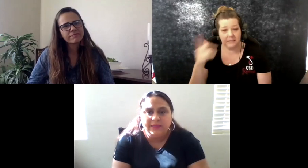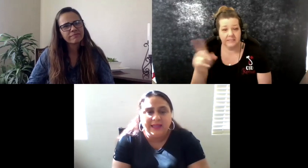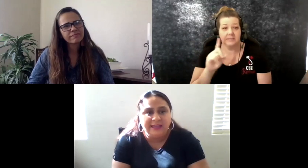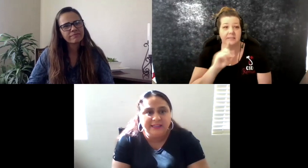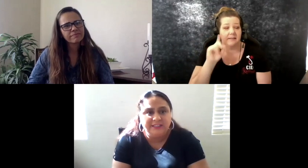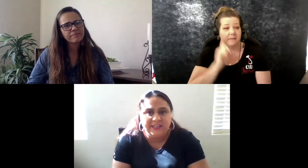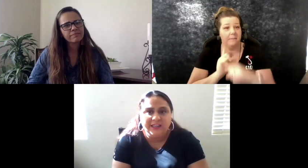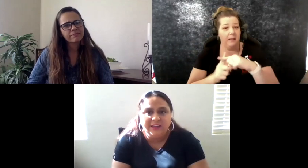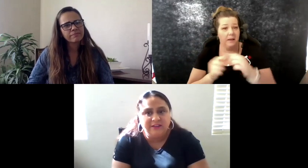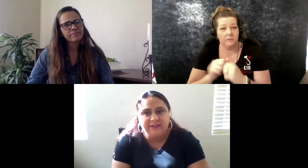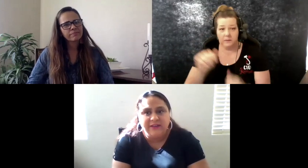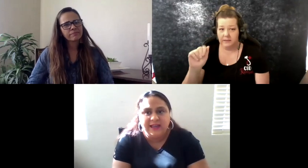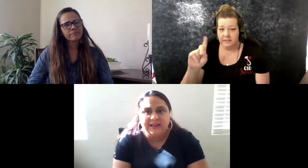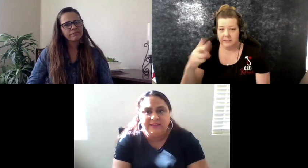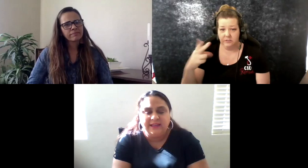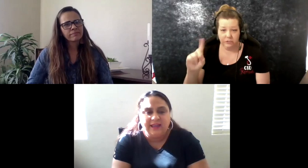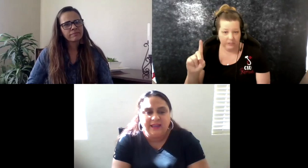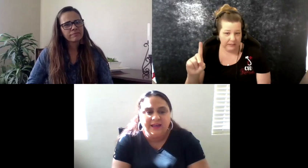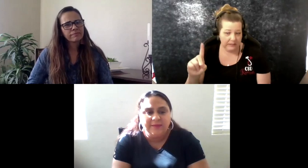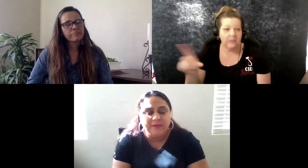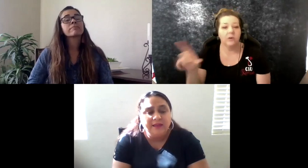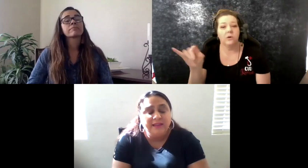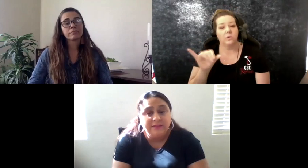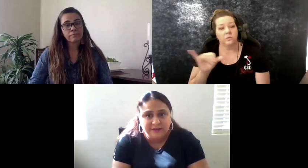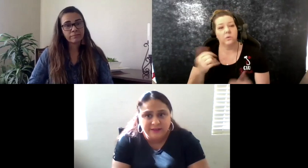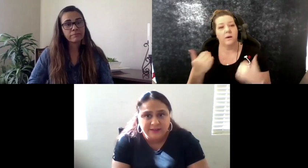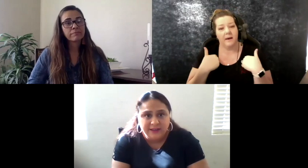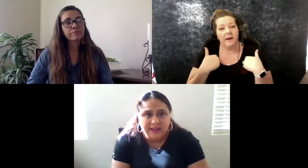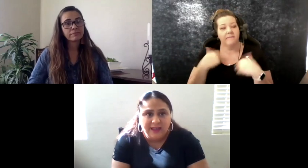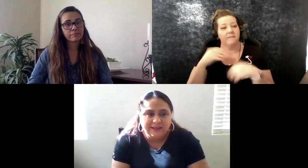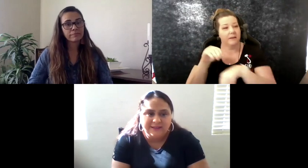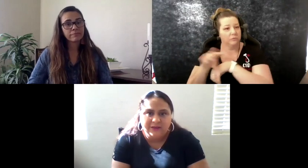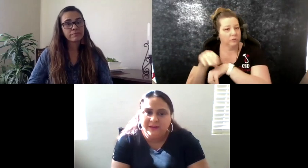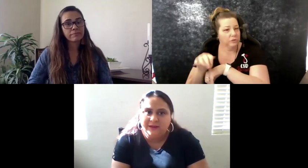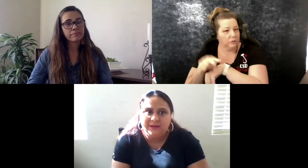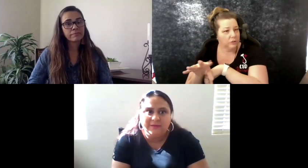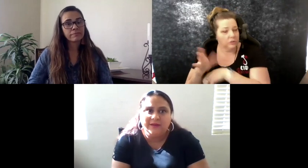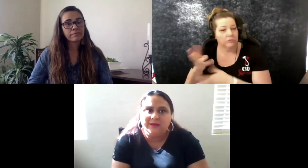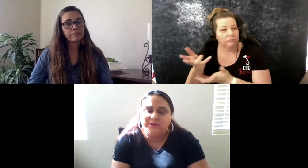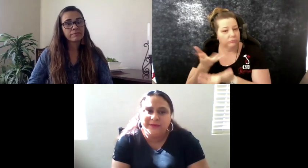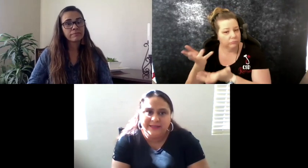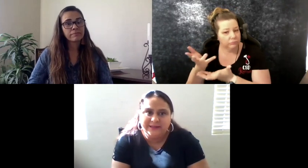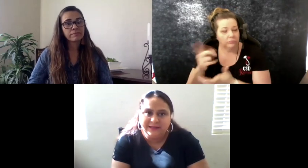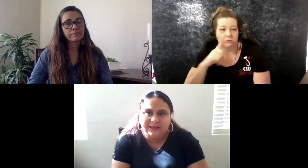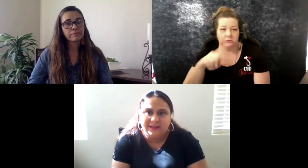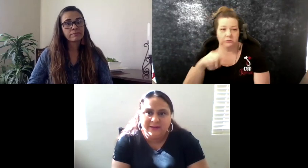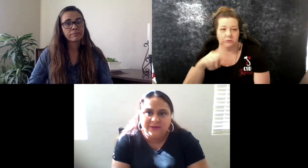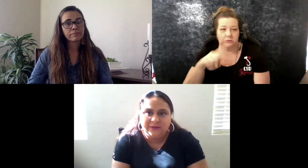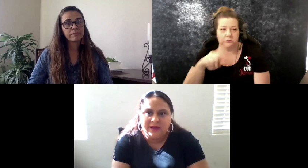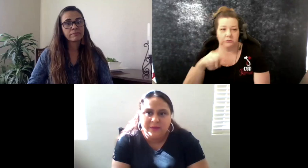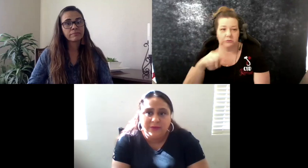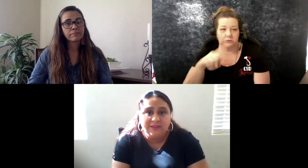plus with ADHD, he also has a counselor. And so it's benefited him